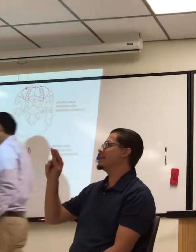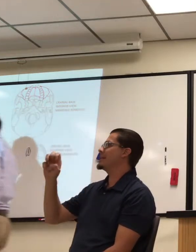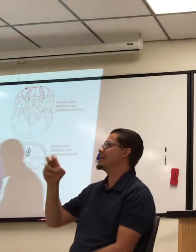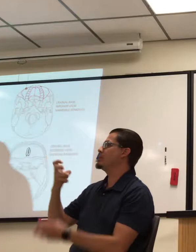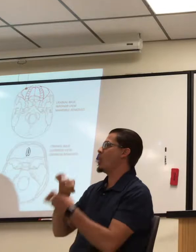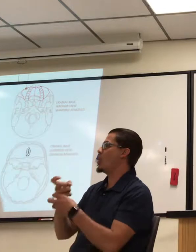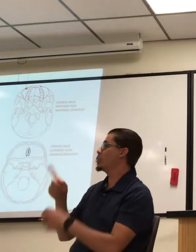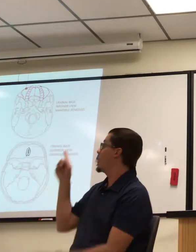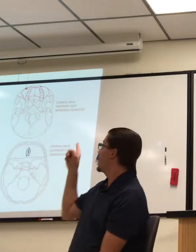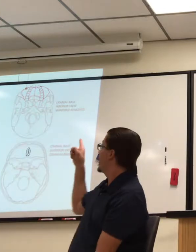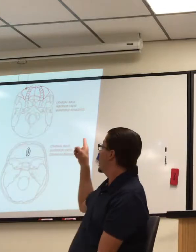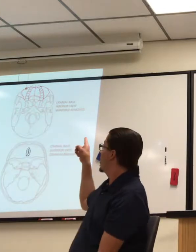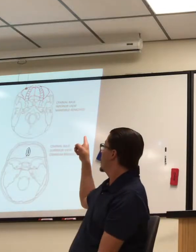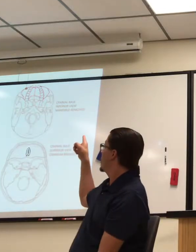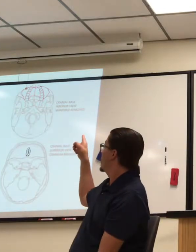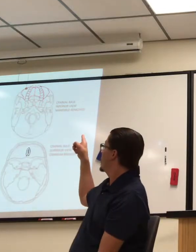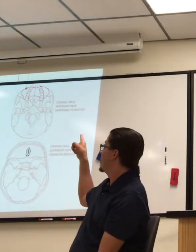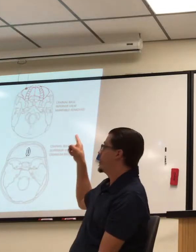next.